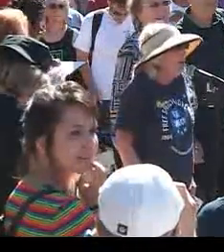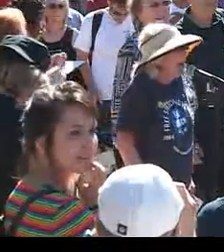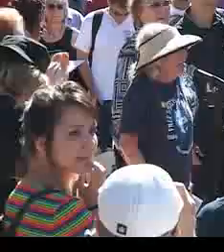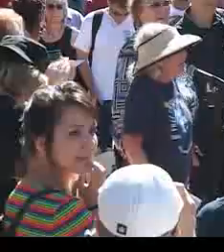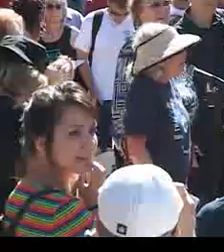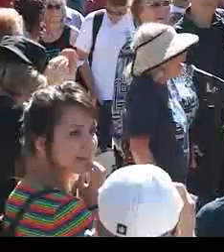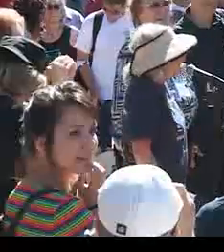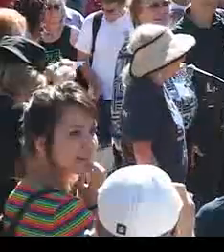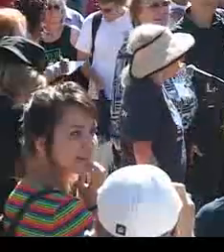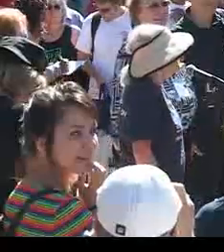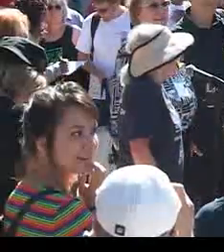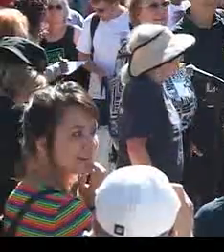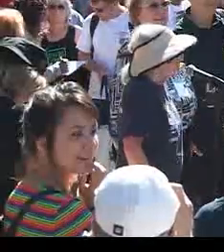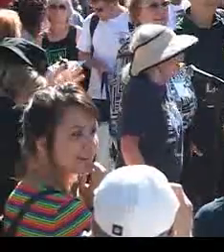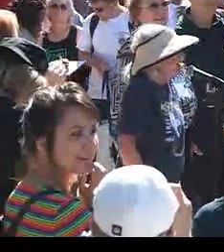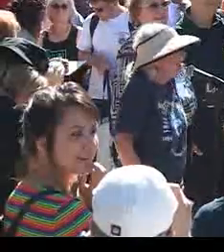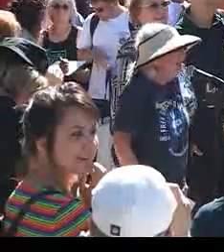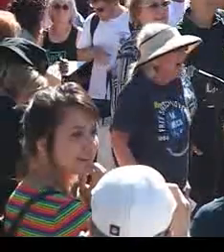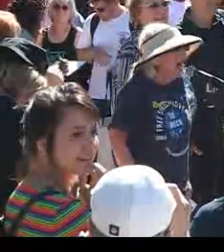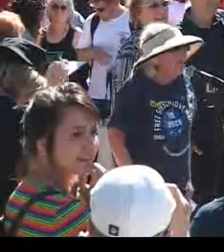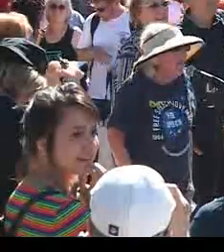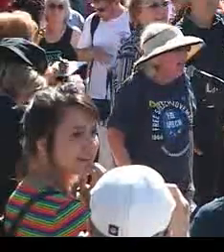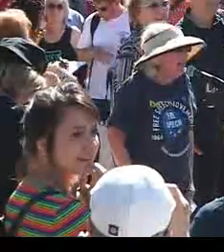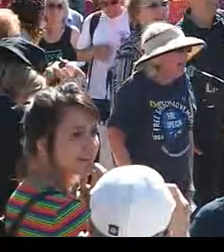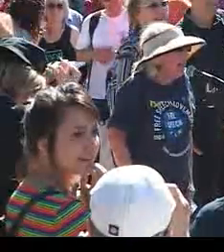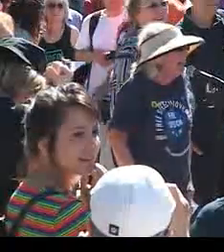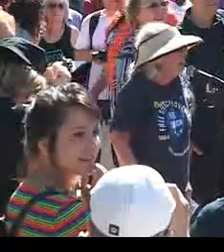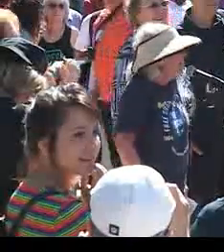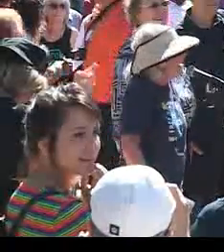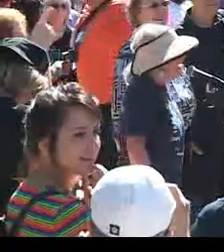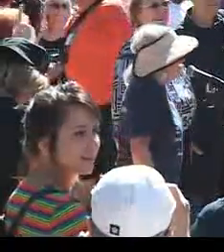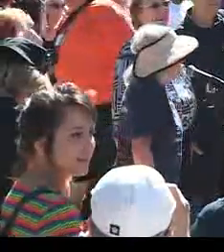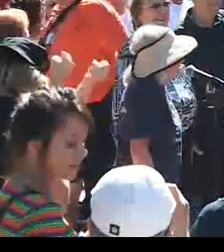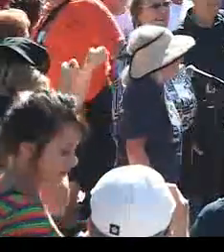no social and political advocacy